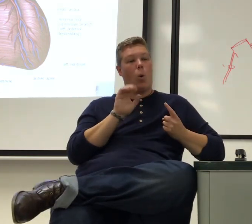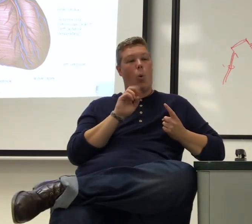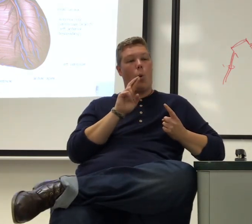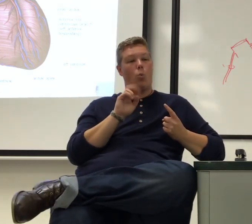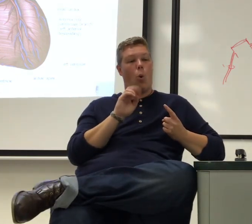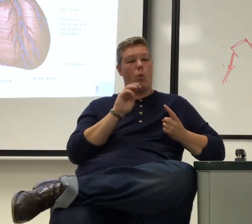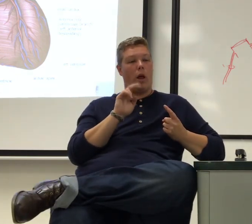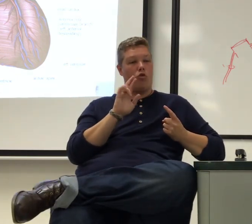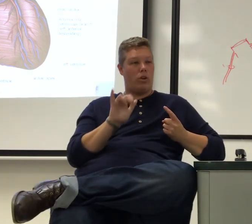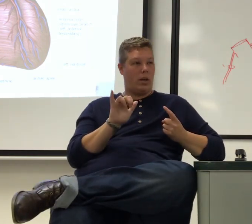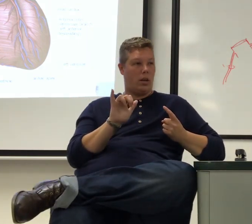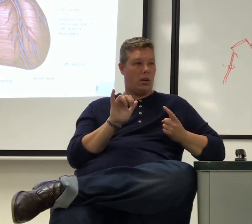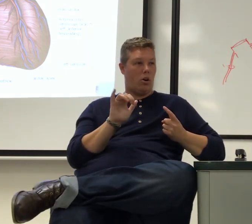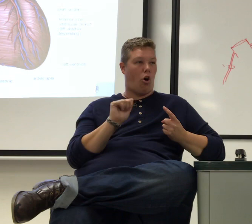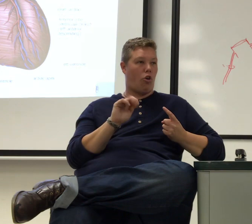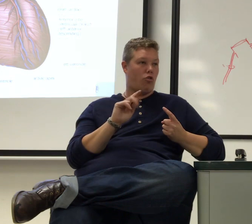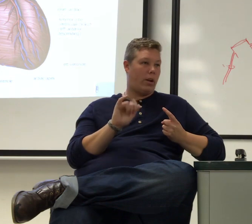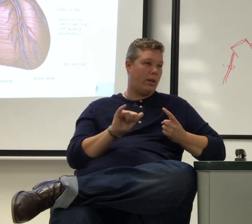artery.